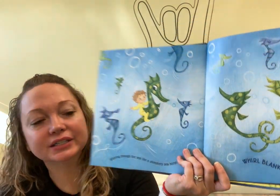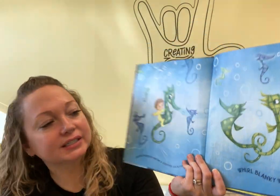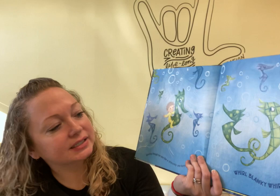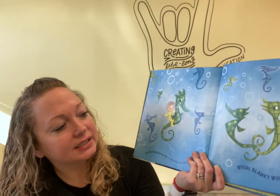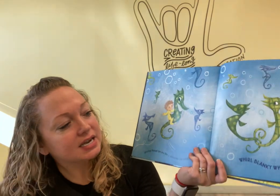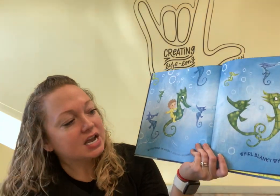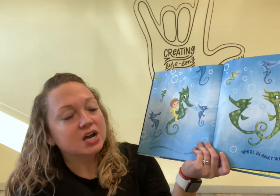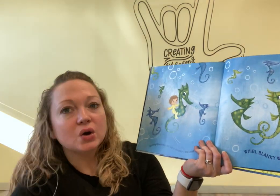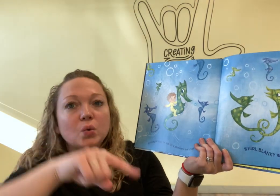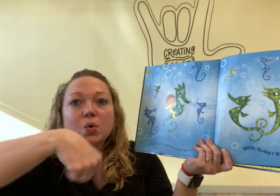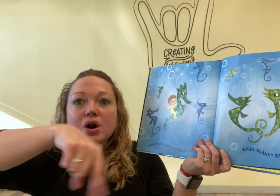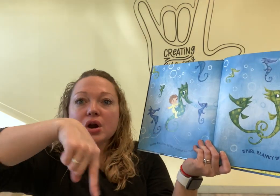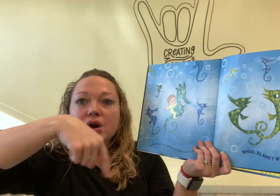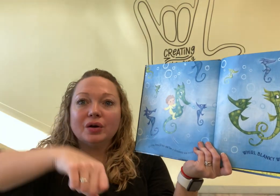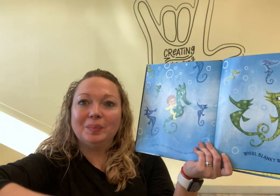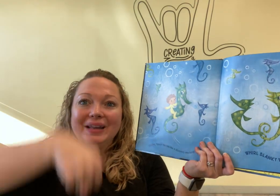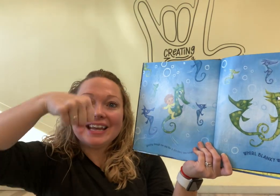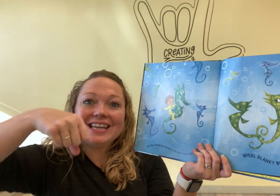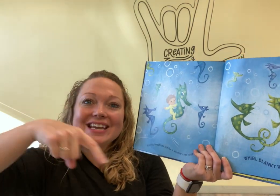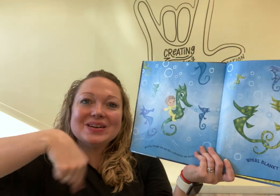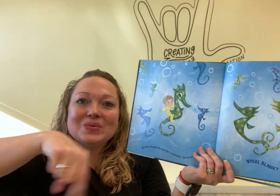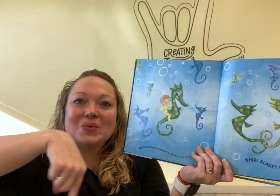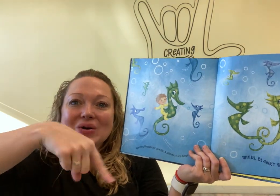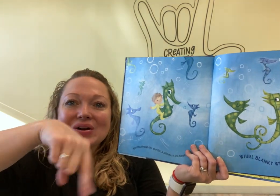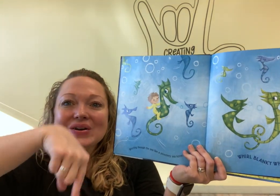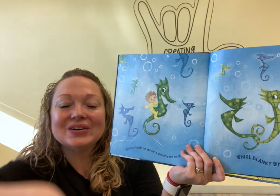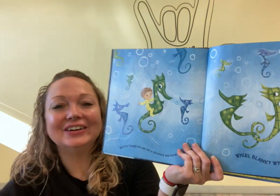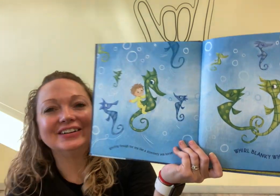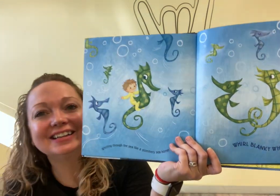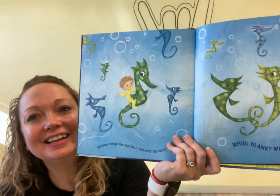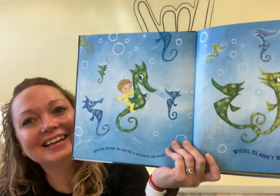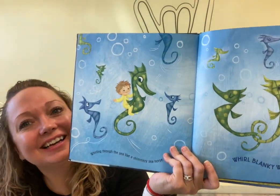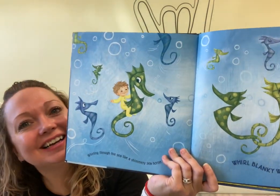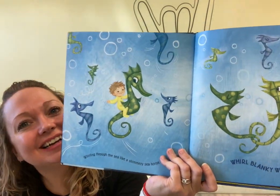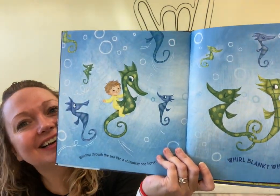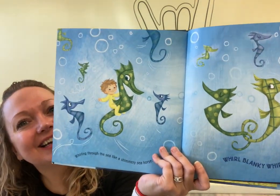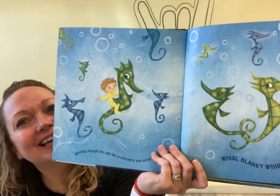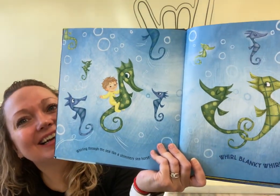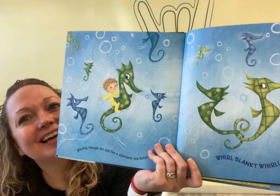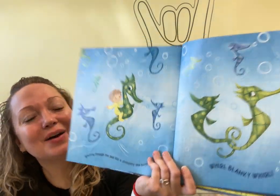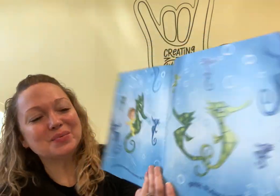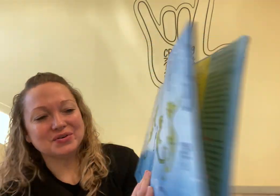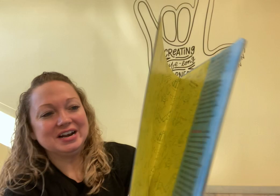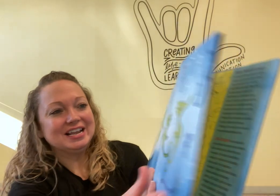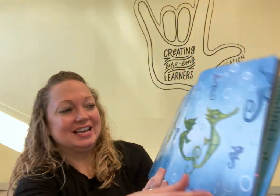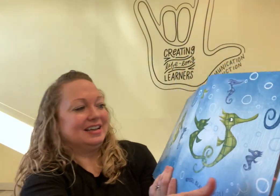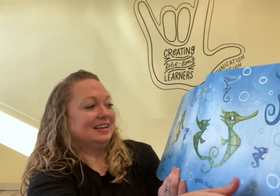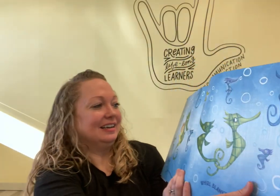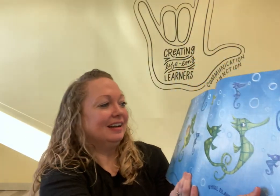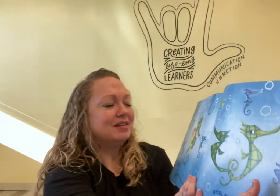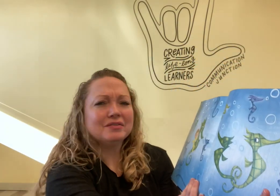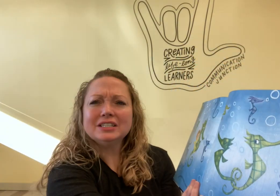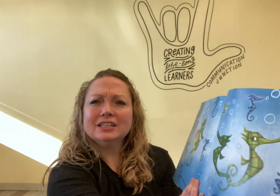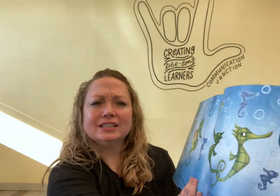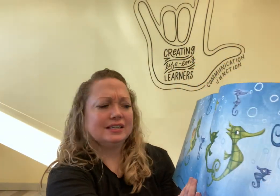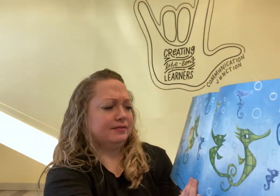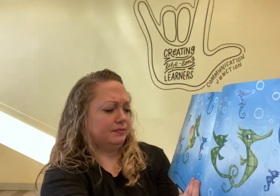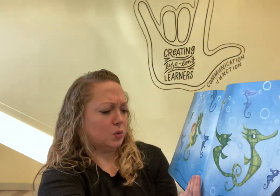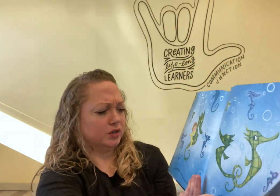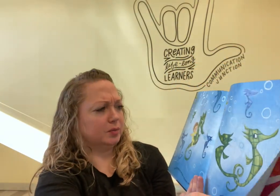seahorse. Whirl, Blinky, whirl. How pretty. I've never seen a seahorse before